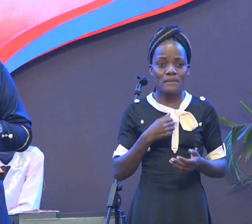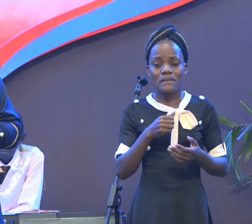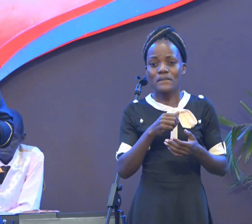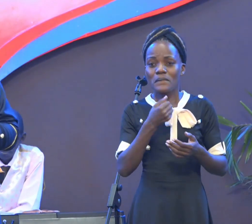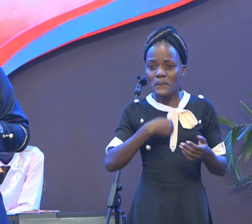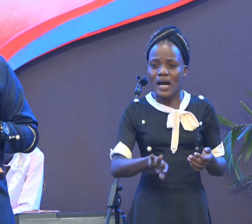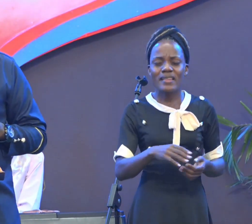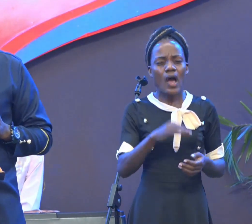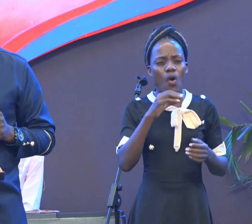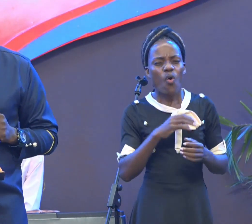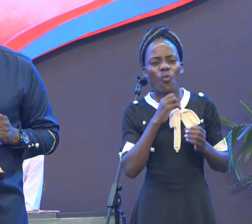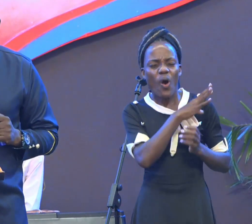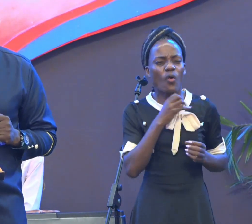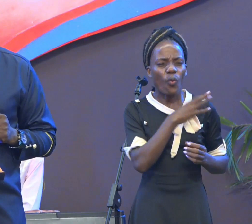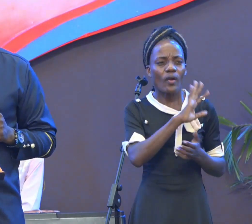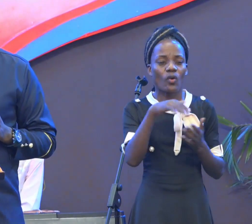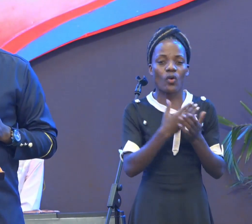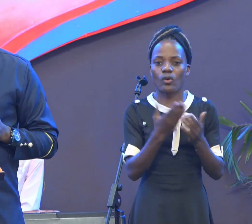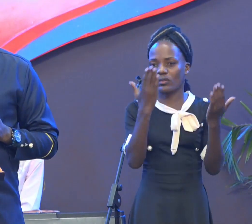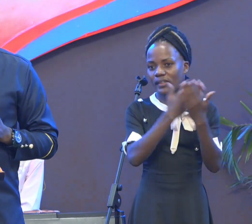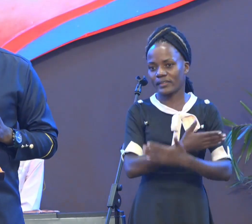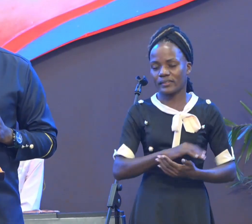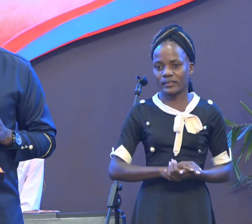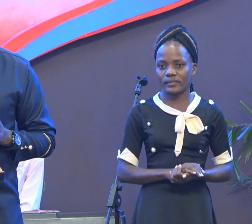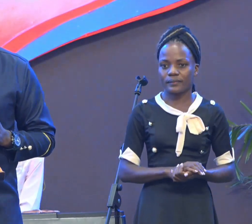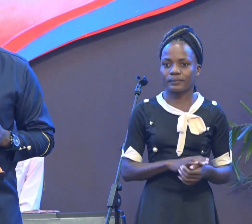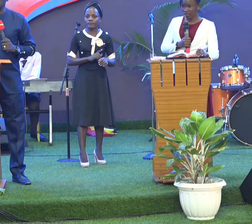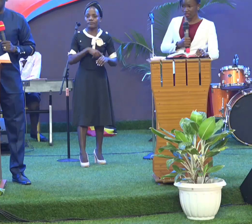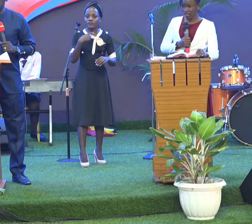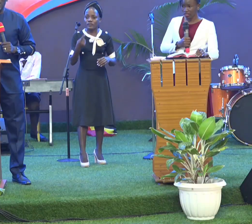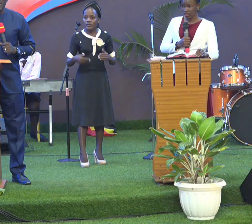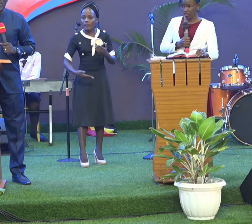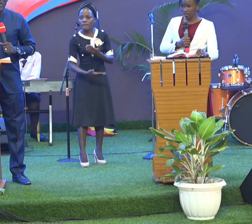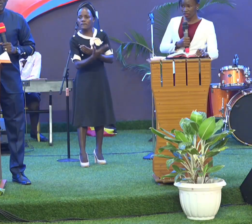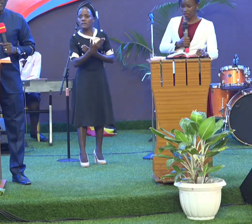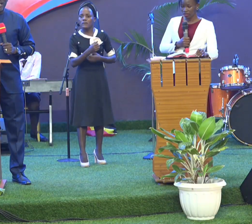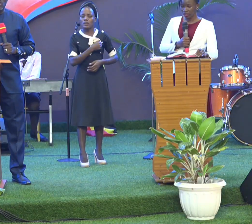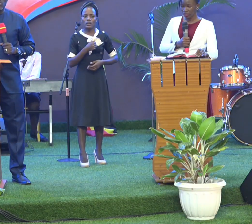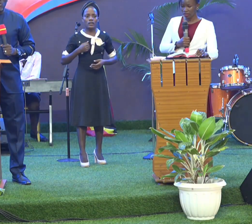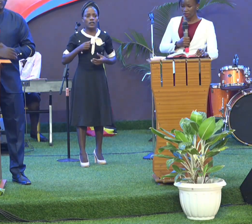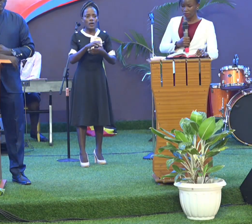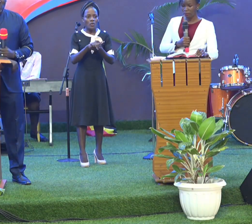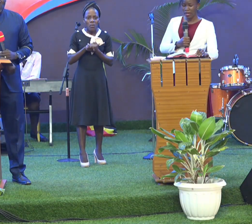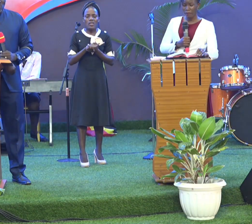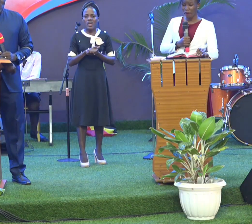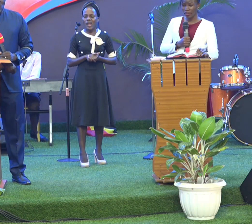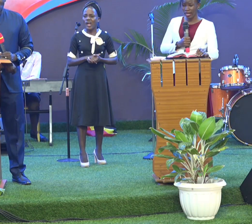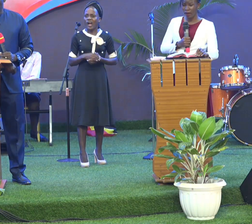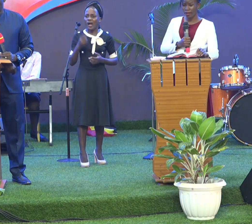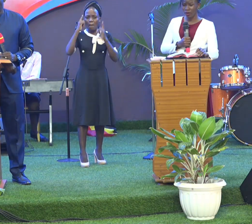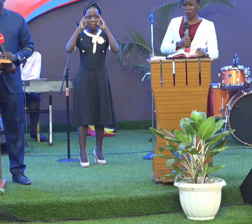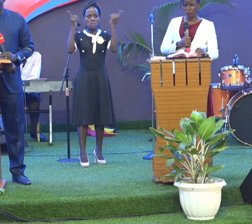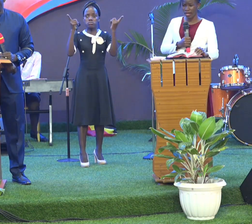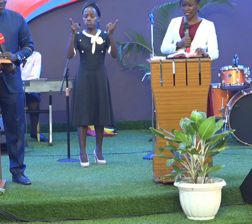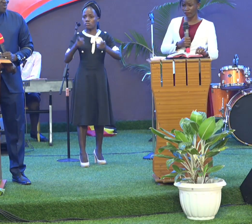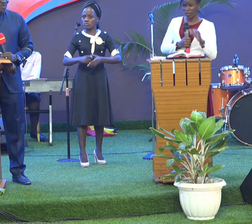quarreling. I don't remember us why he didn't love us. By morning, our mother would be as